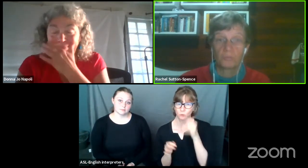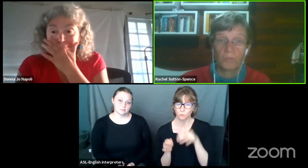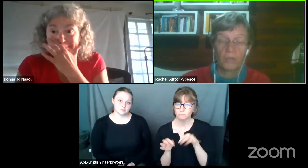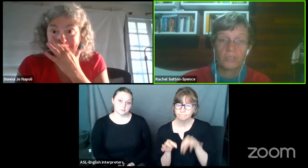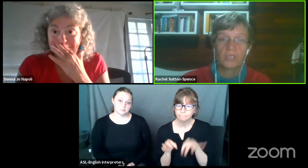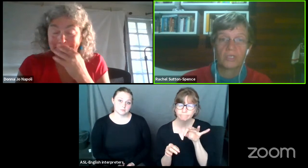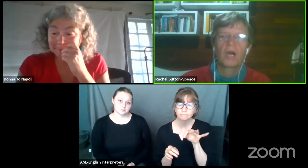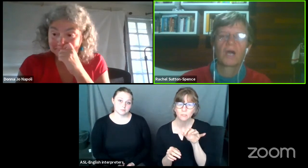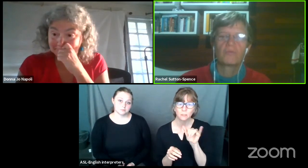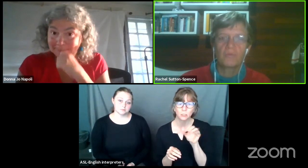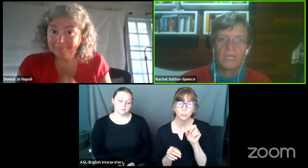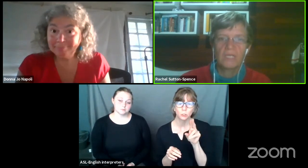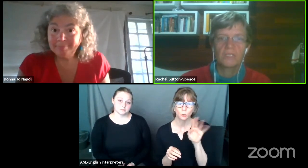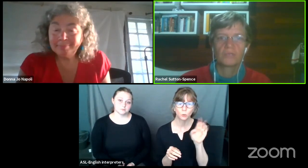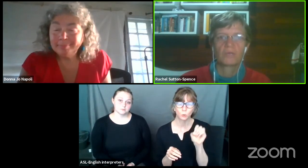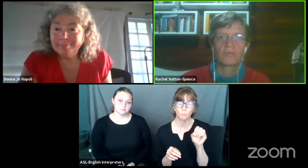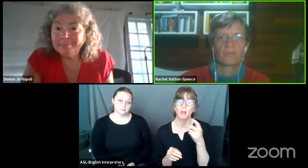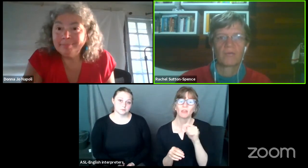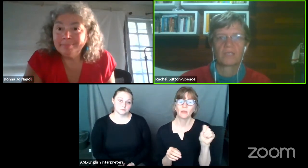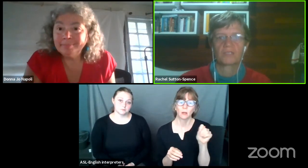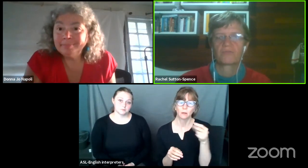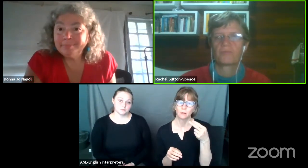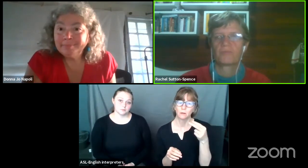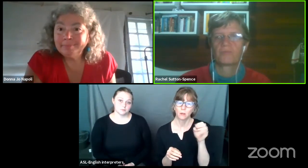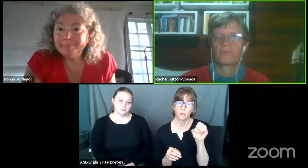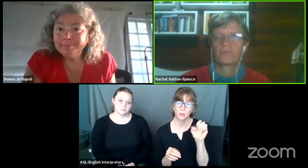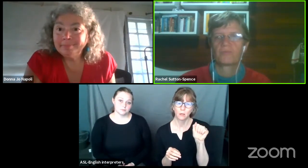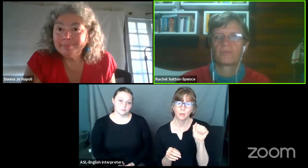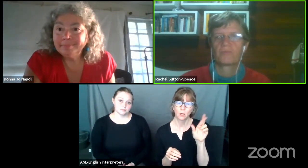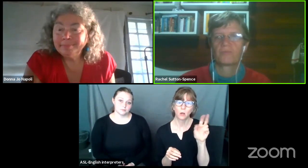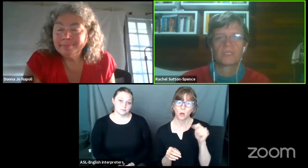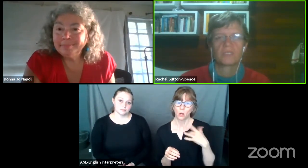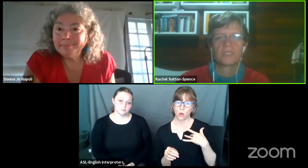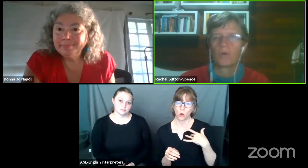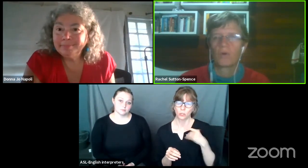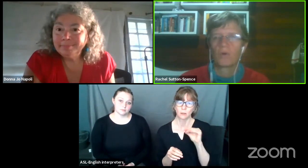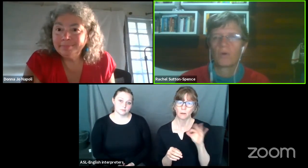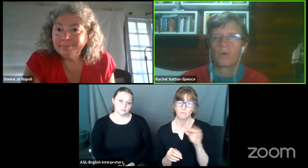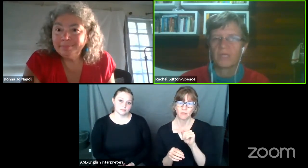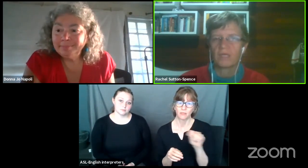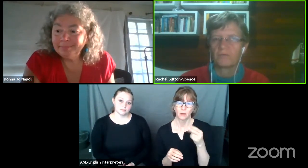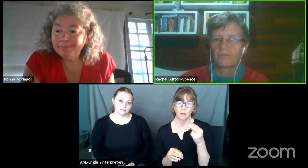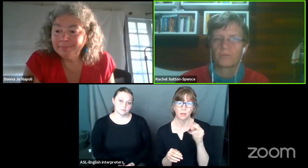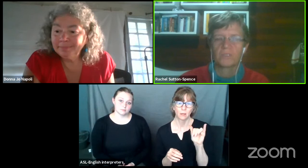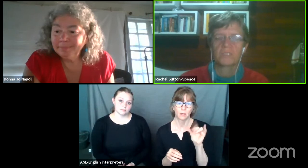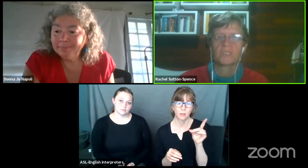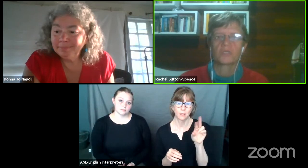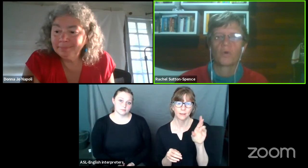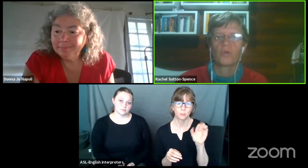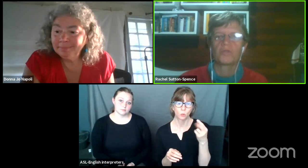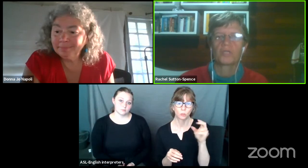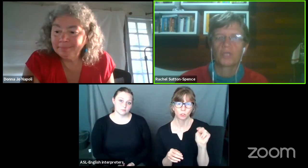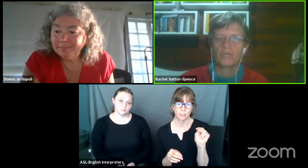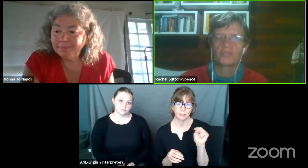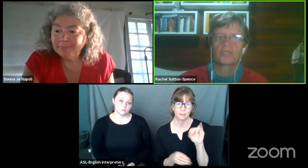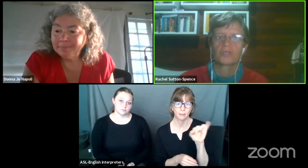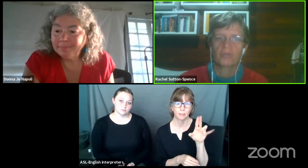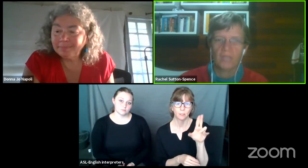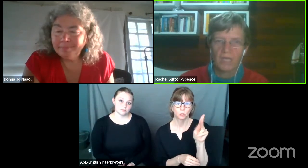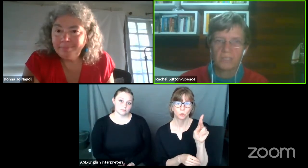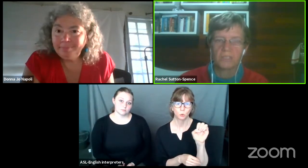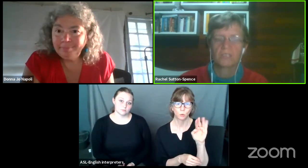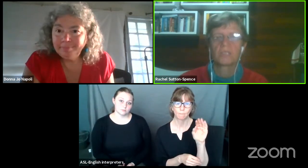Hydrogen Jukebox, I really do recommend for people who are interested in all the influences, all that goes